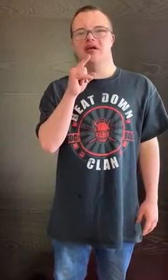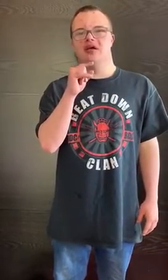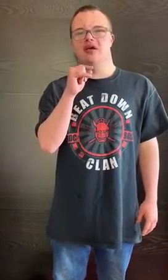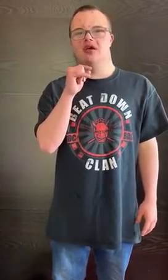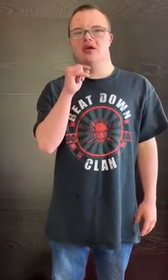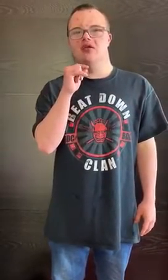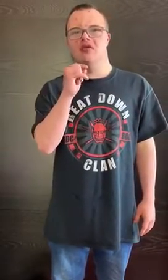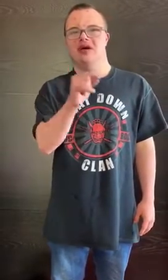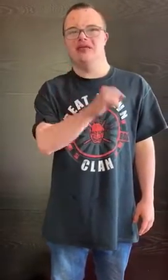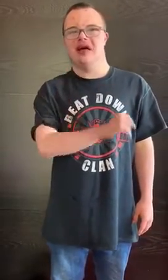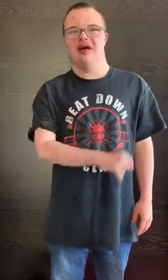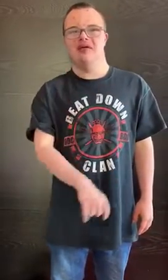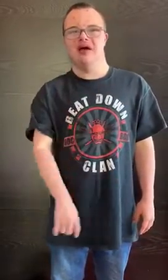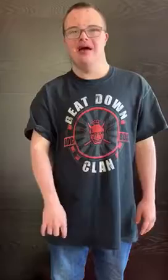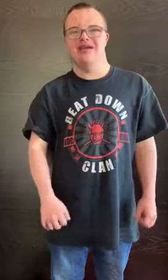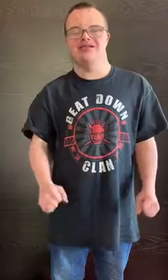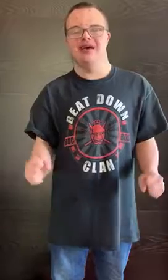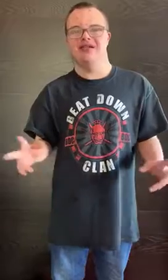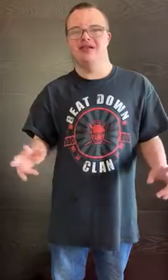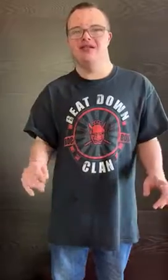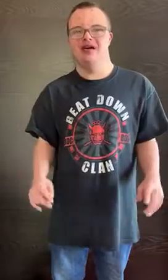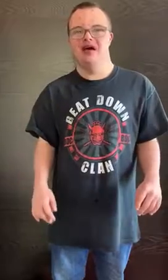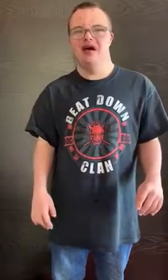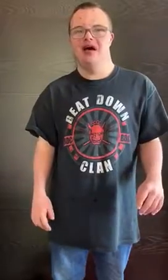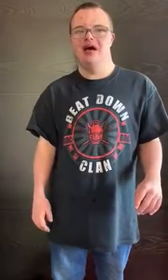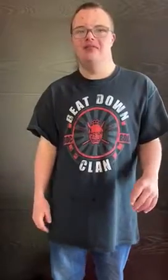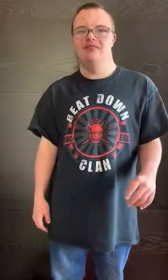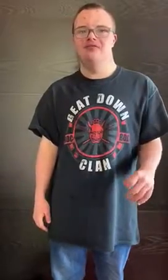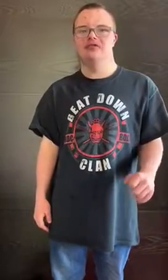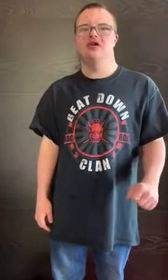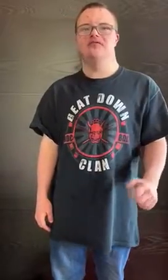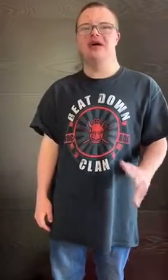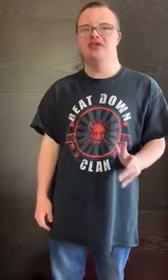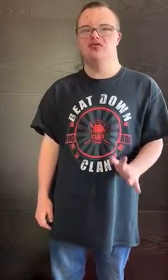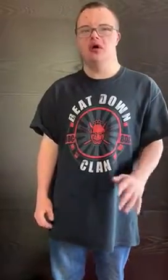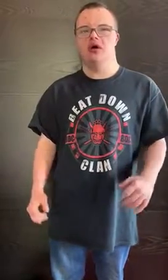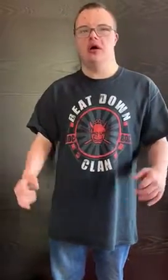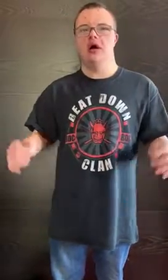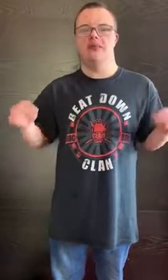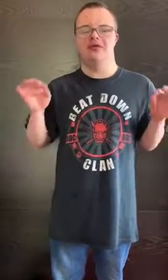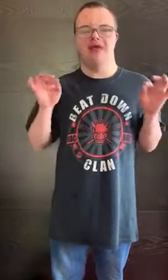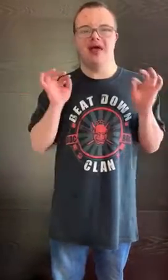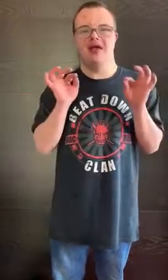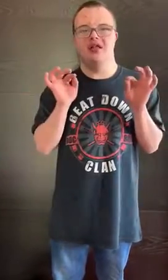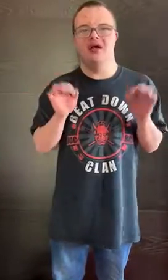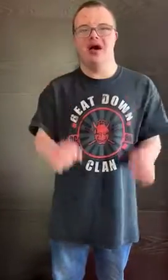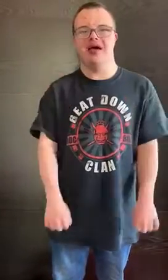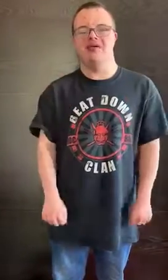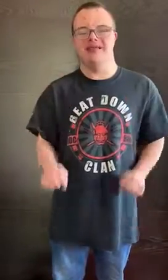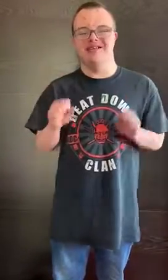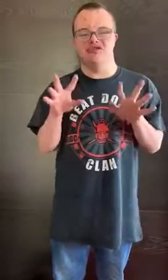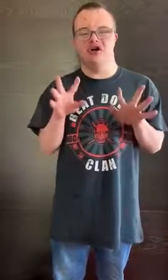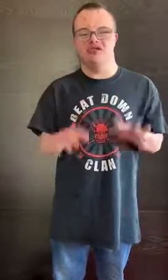great and exciting. Reflection effects were about to take it up. I'll give you 10 stars.